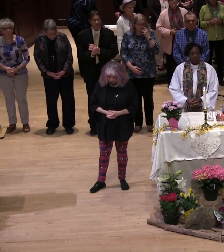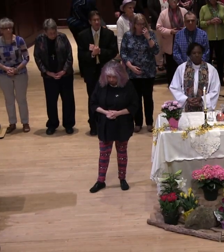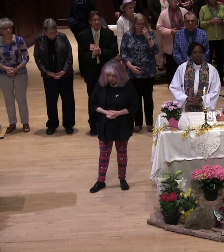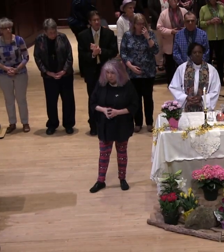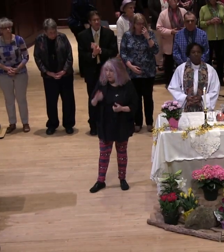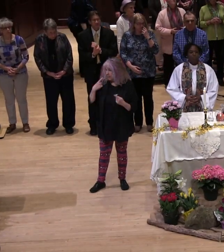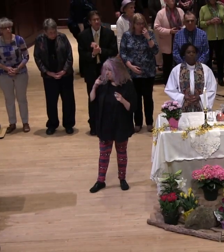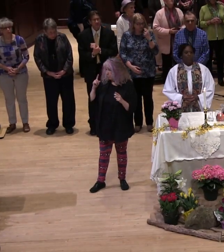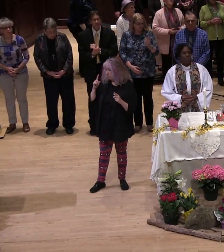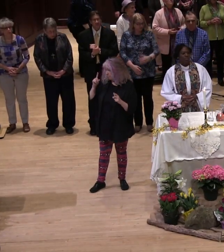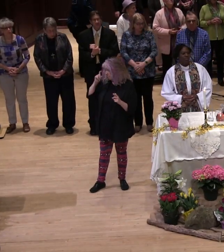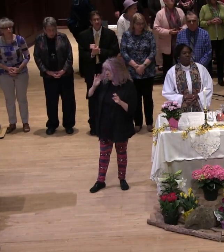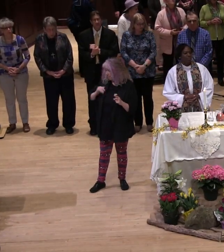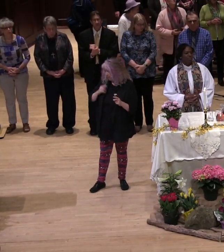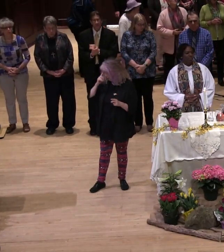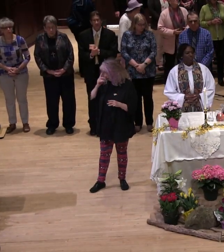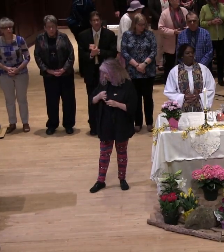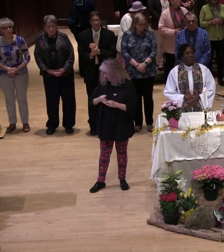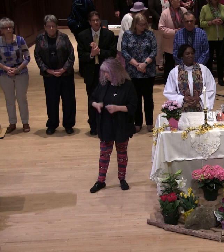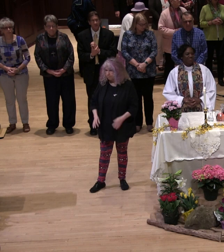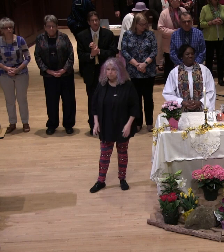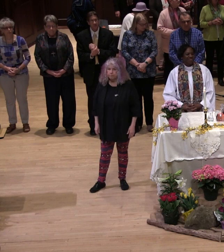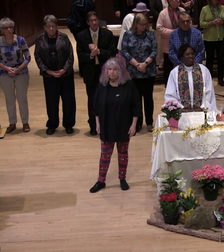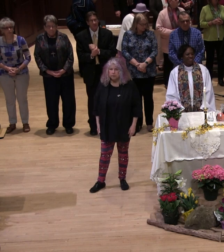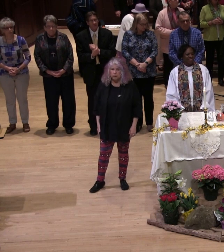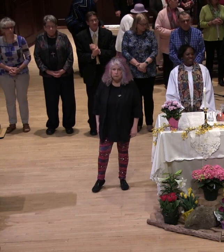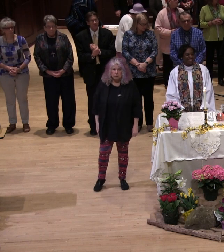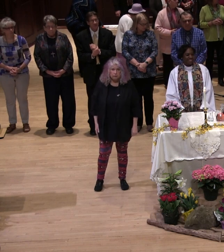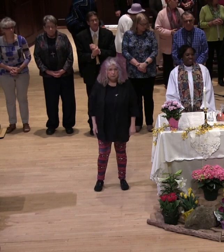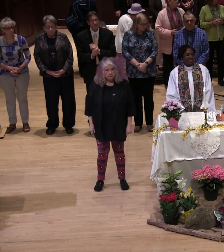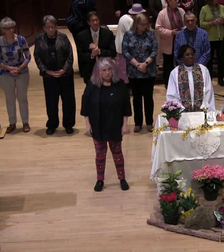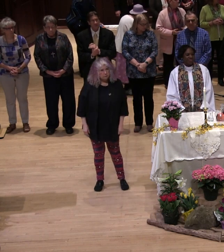Let us proclaim the mystery of our faith.